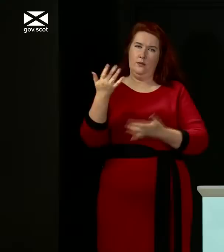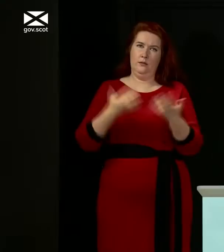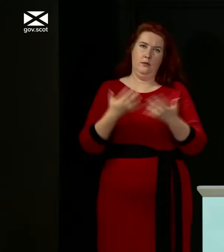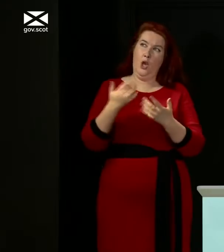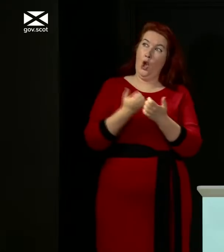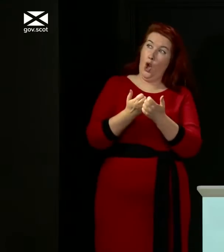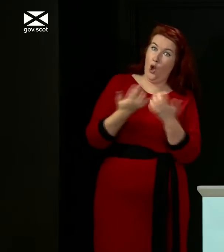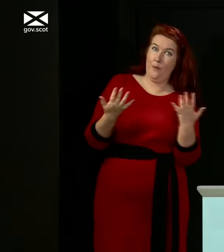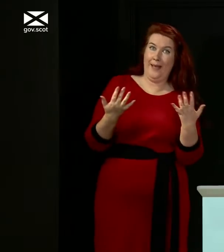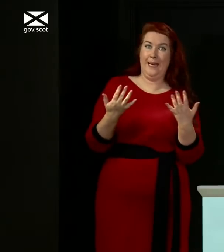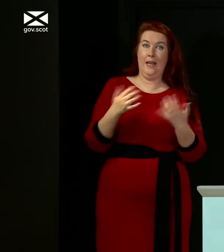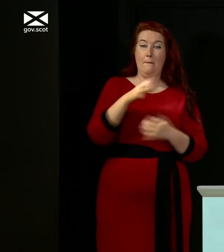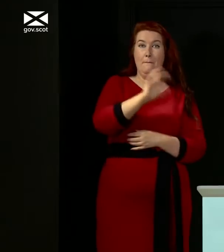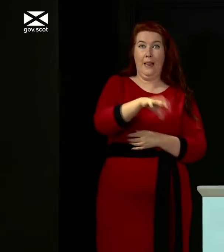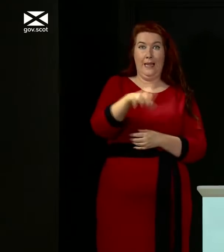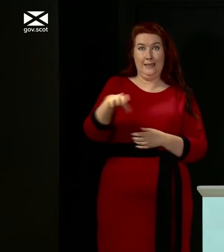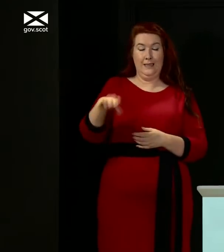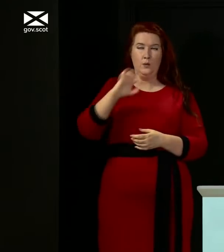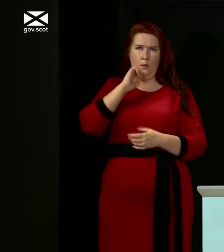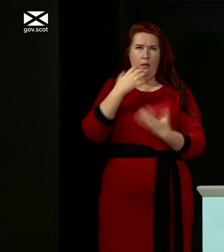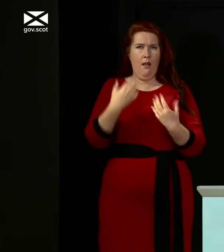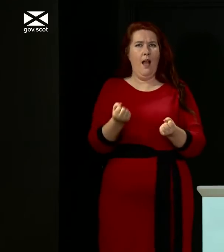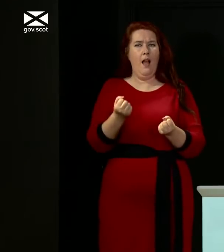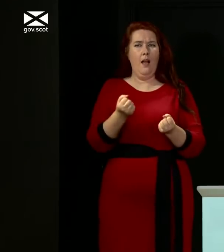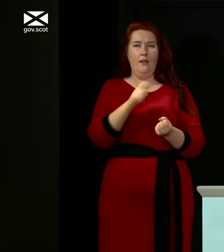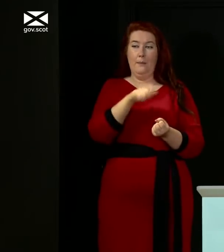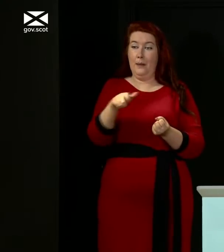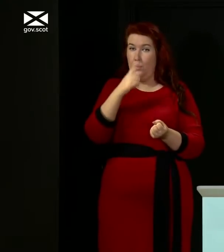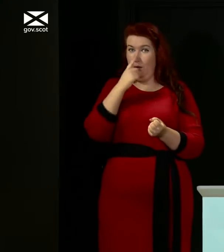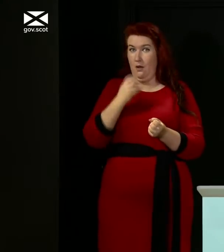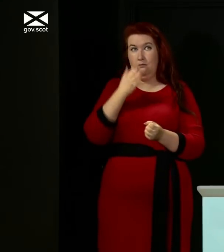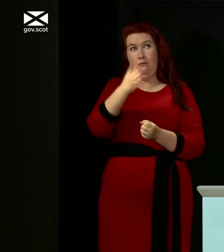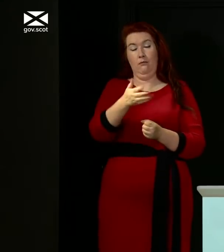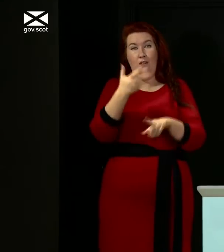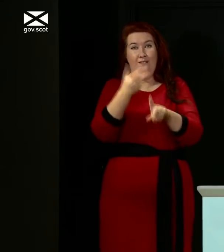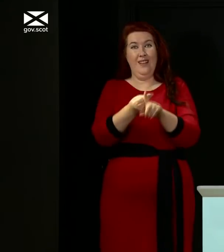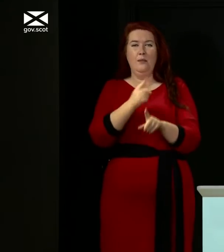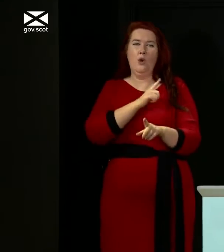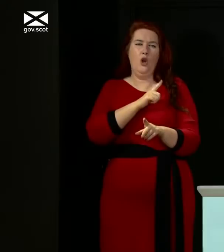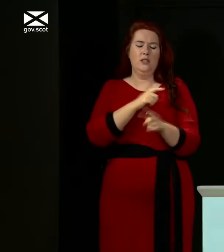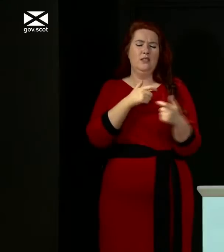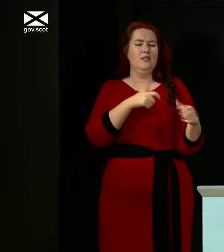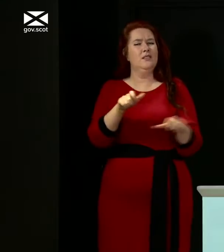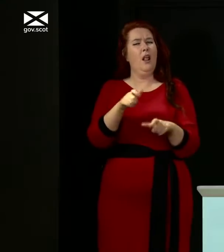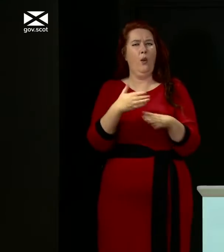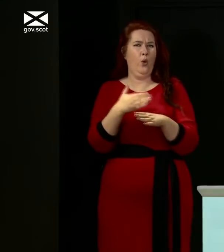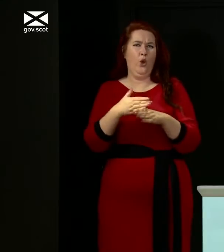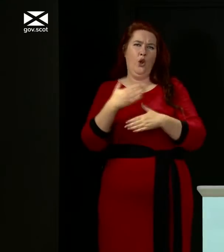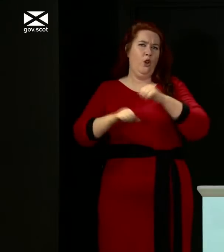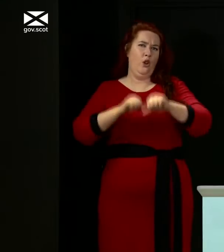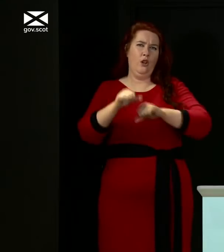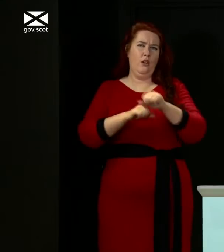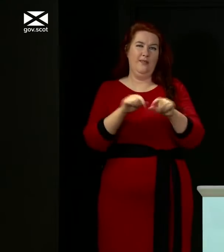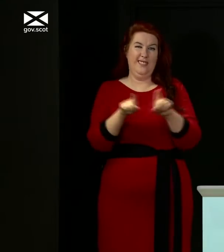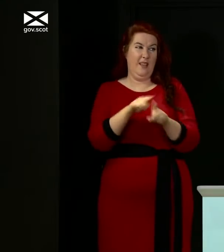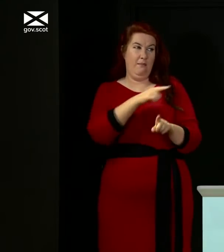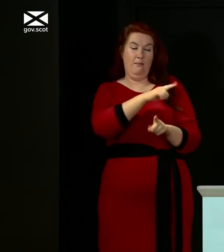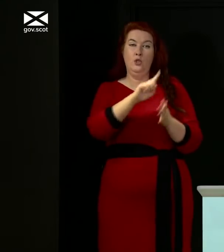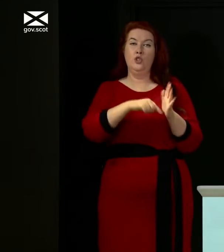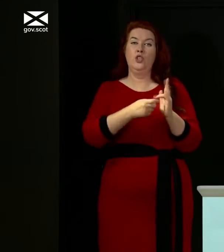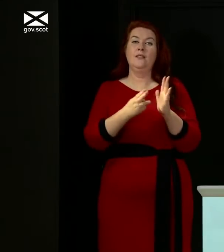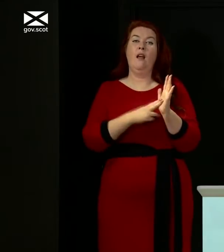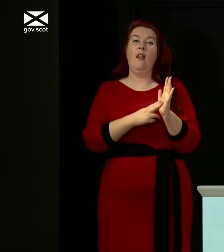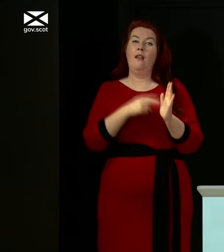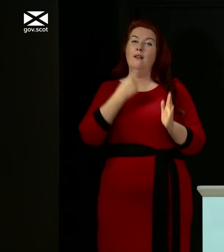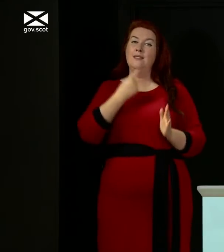for how many places there will be that people will be vaccinated, partly because that work is ongoing, partly, as Jason said before, this